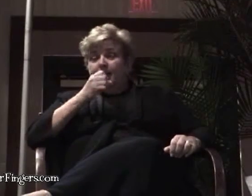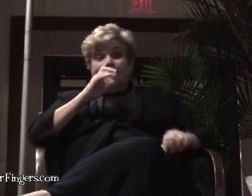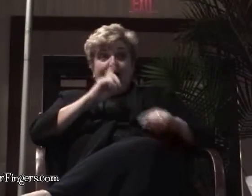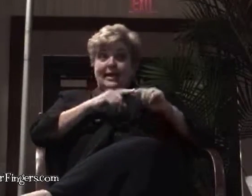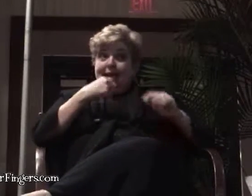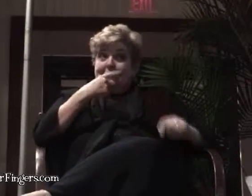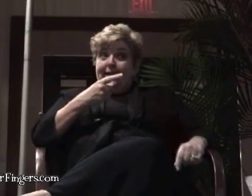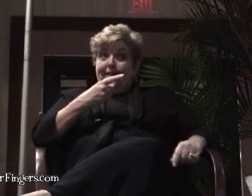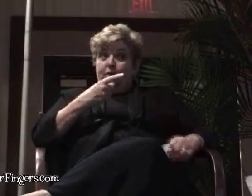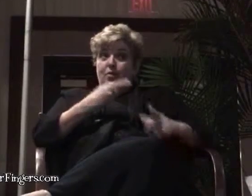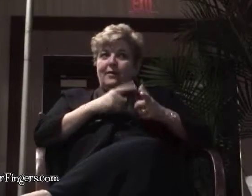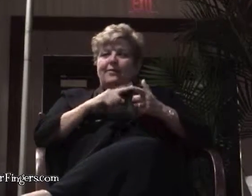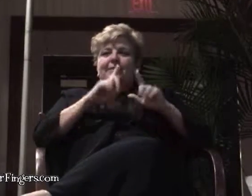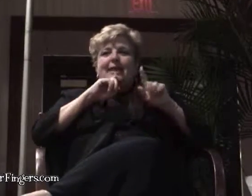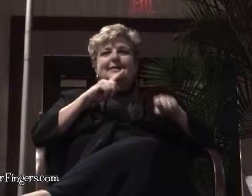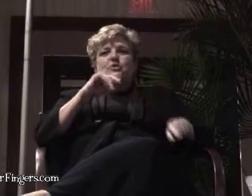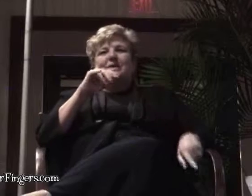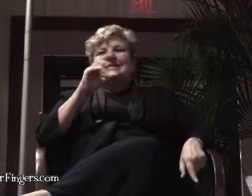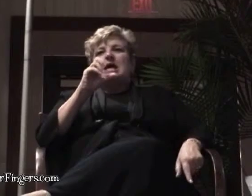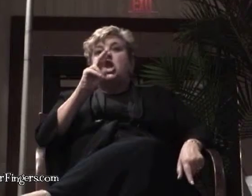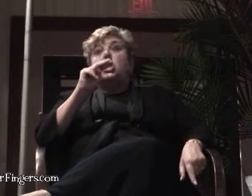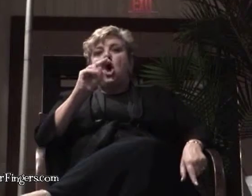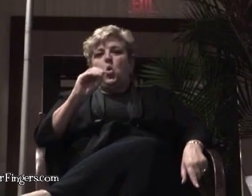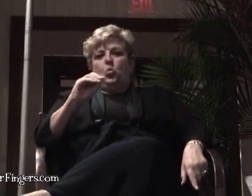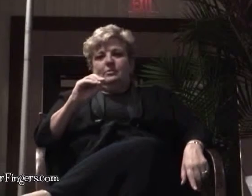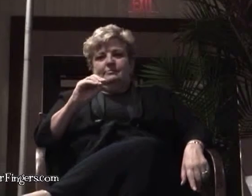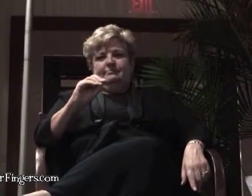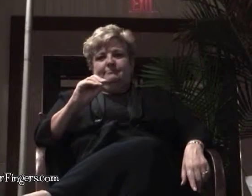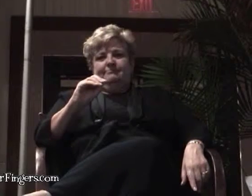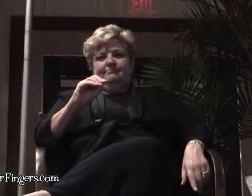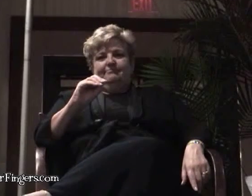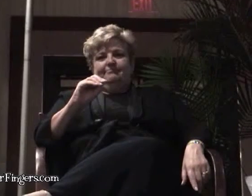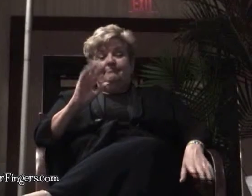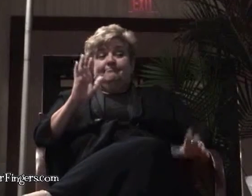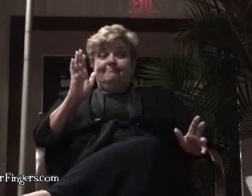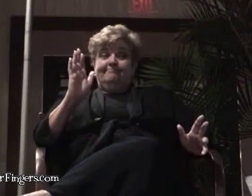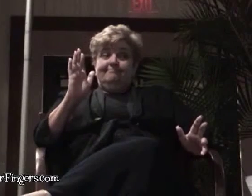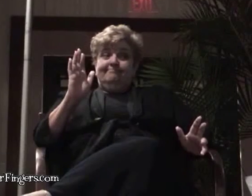the answer is no. I have had opportunity to.